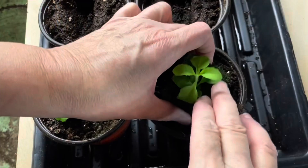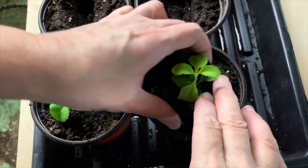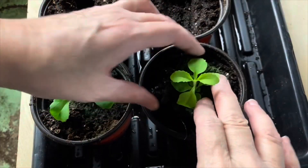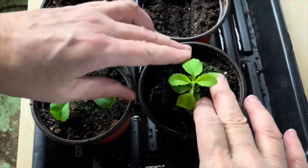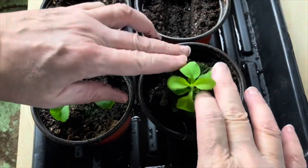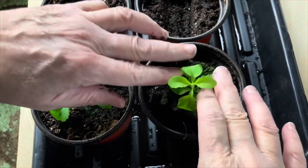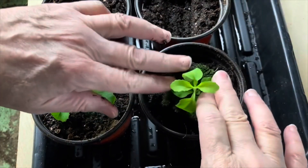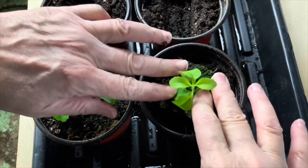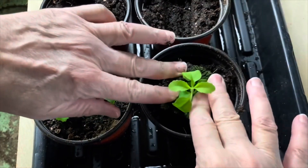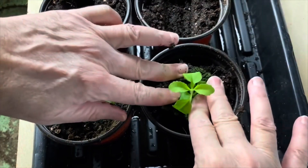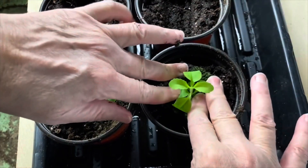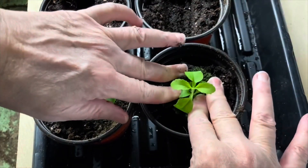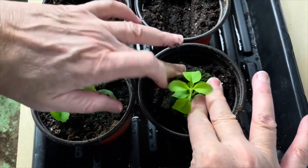for all of them to germinate.